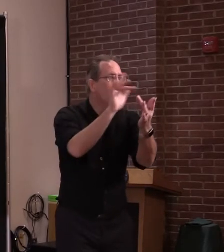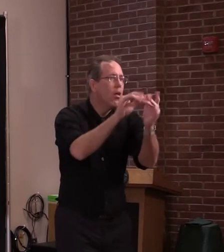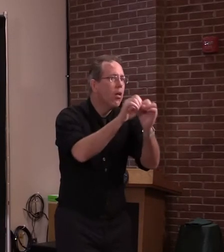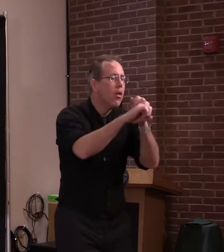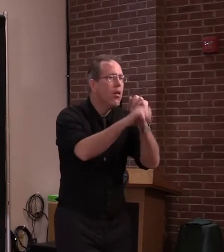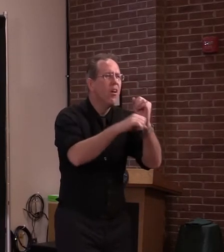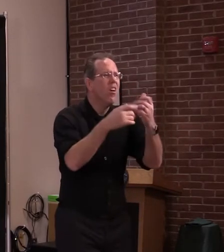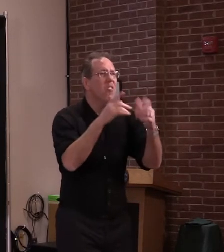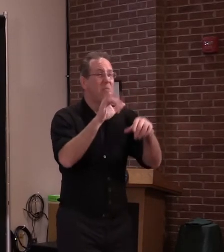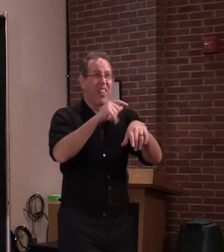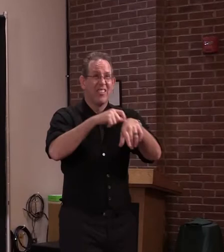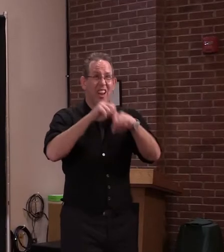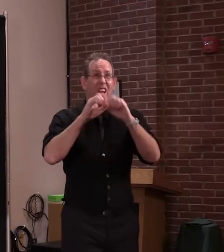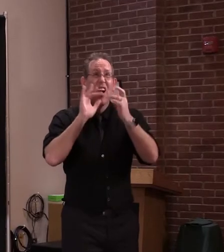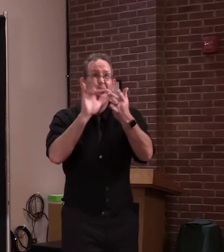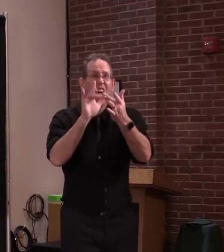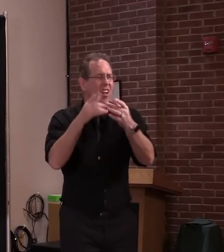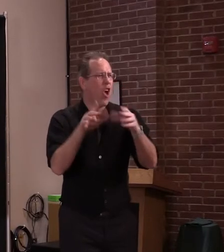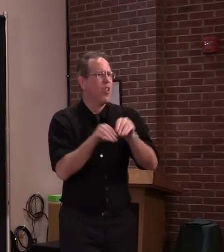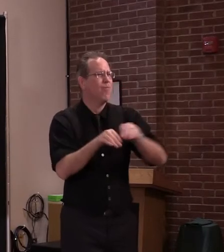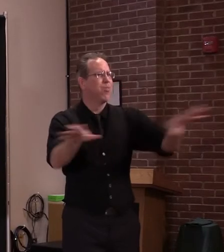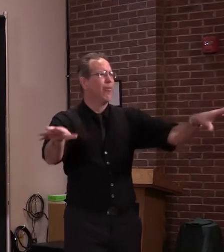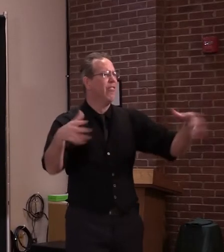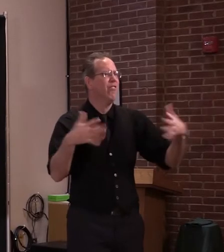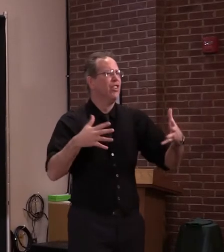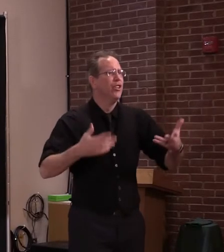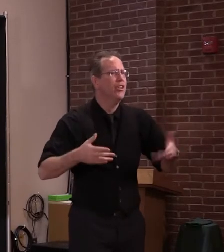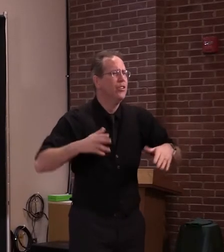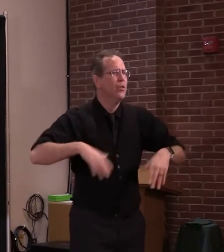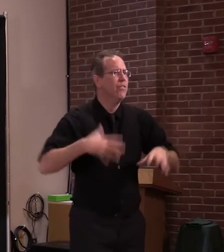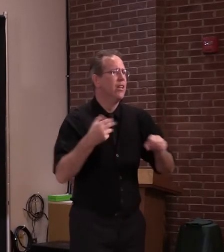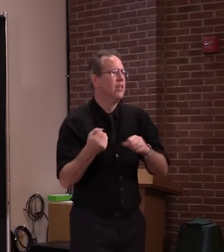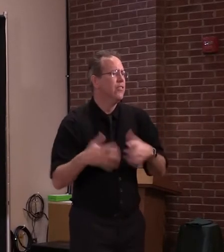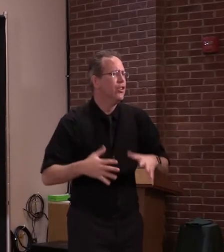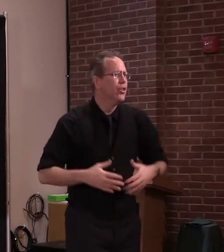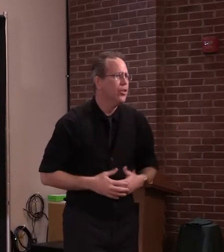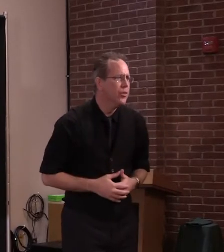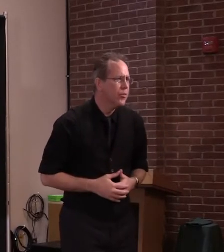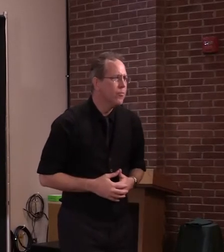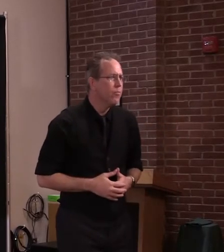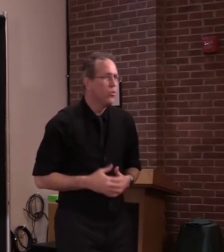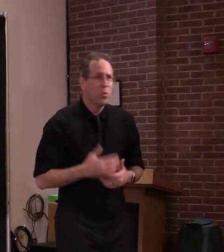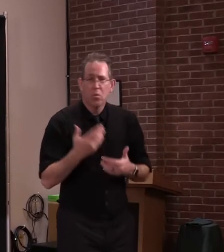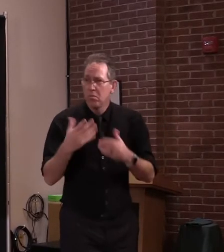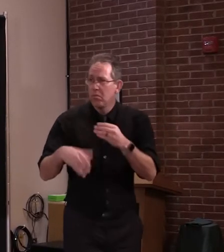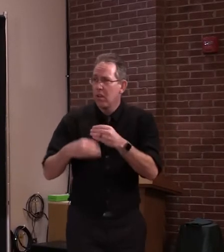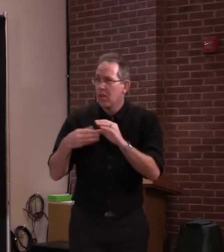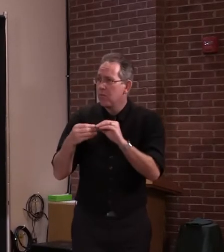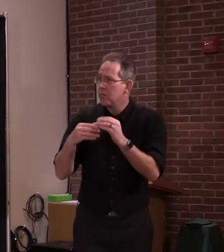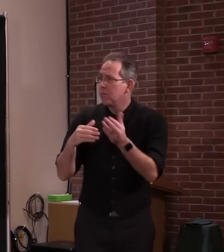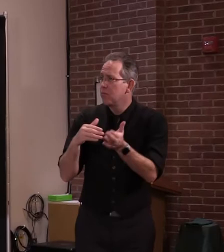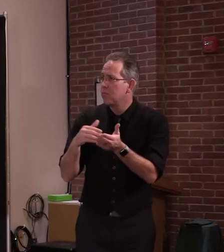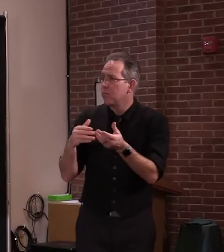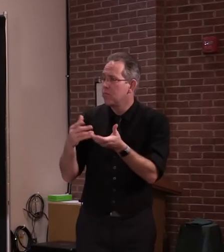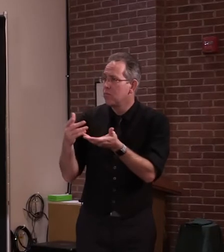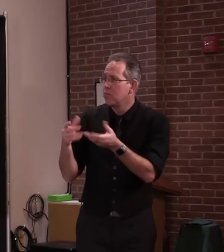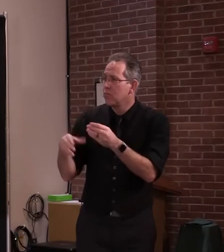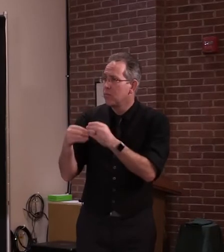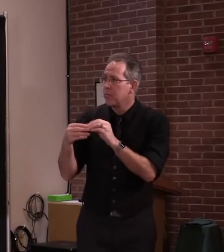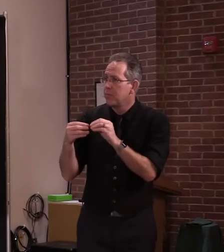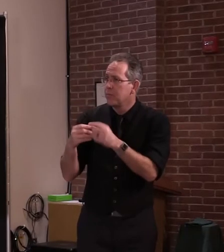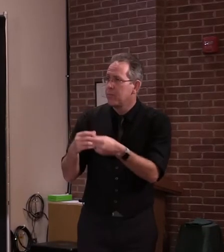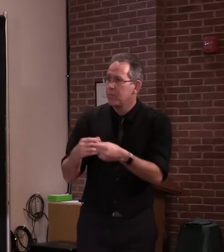and world, very quickly. Dr. Levine, Dr. Bell, Secretary French